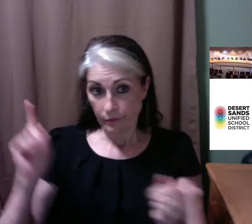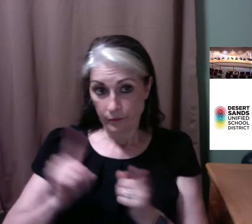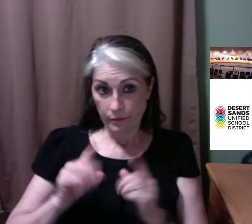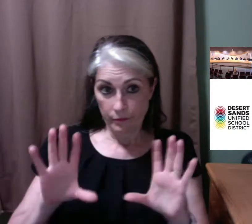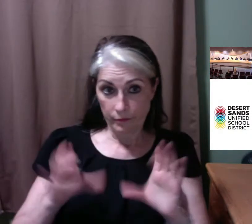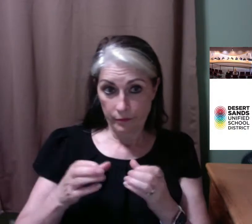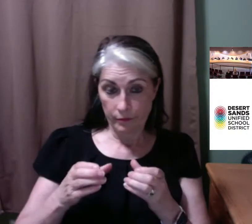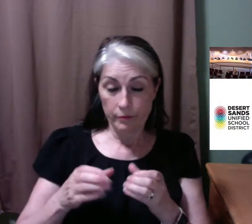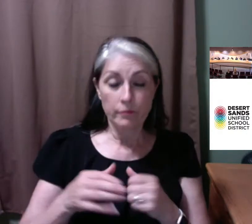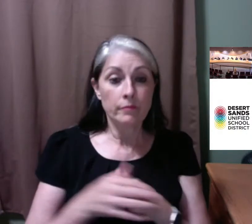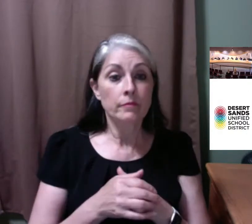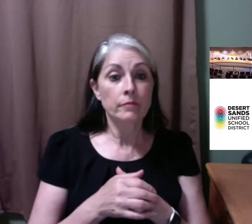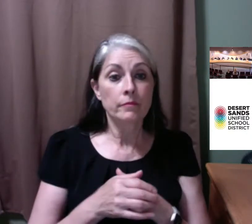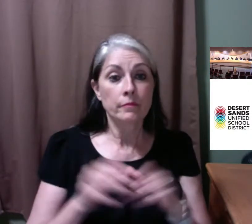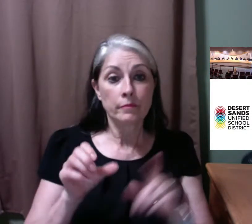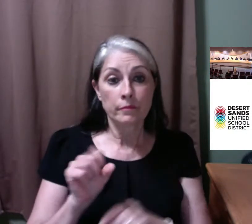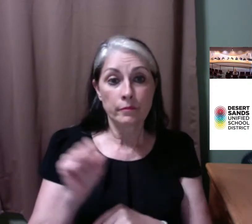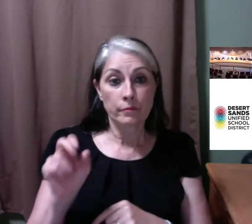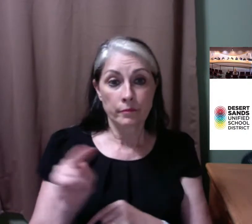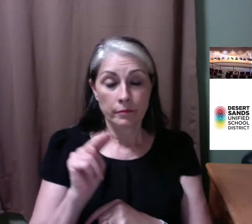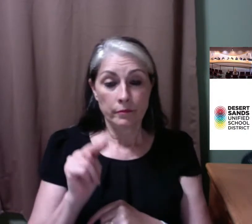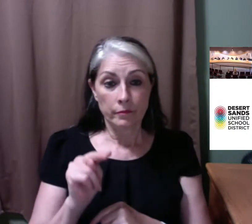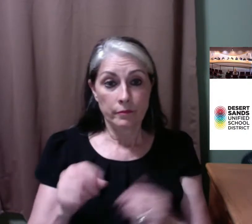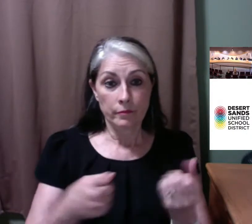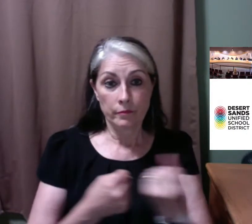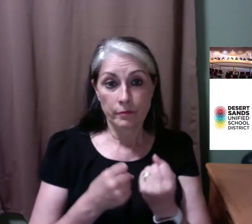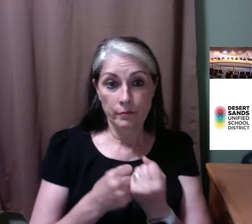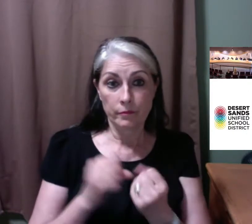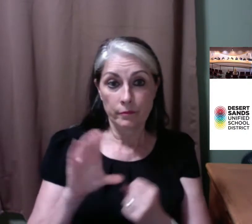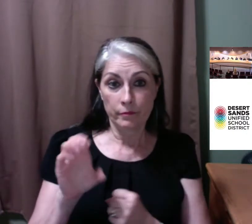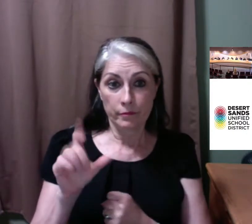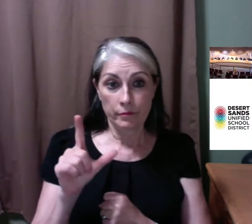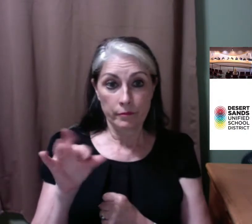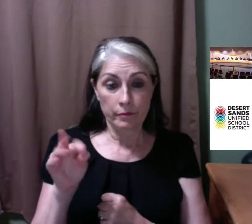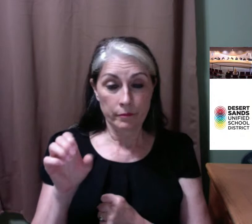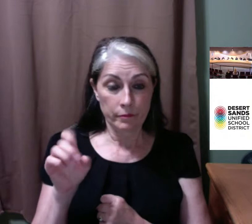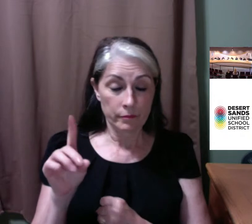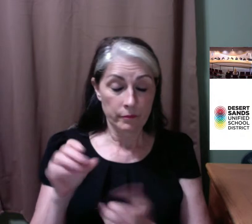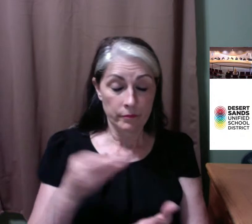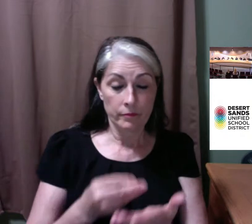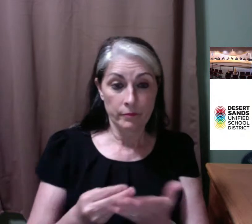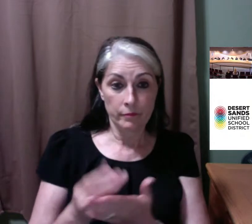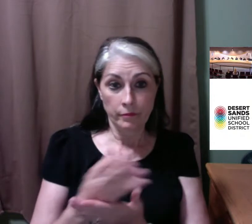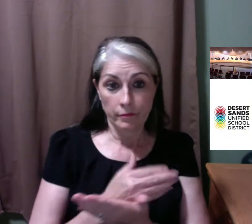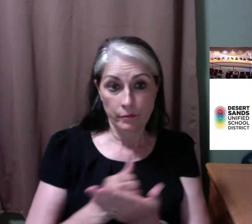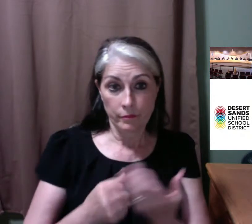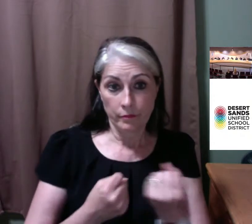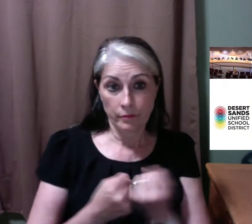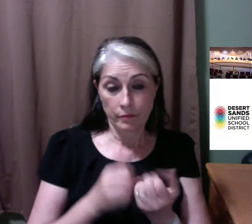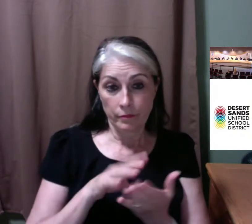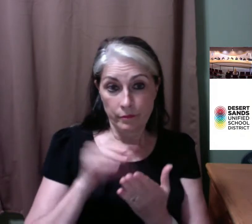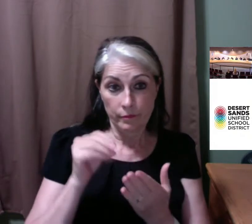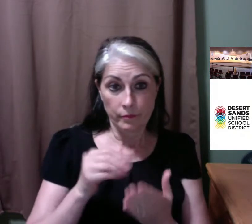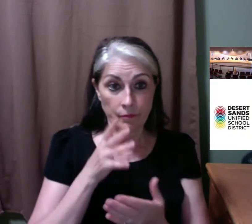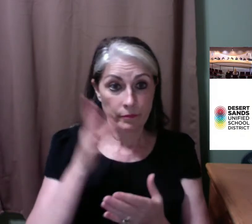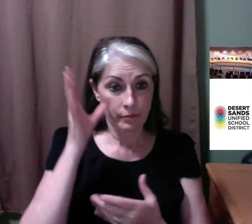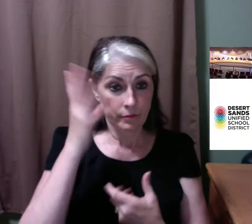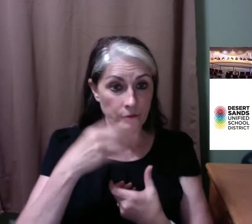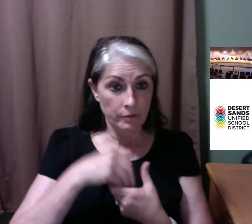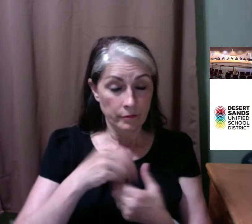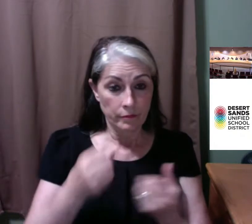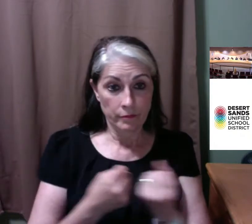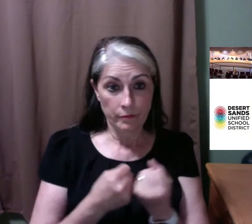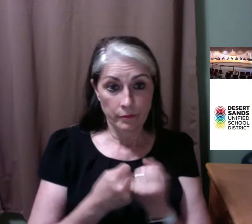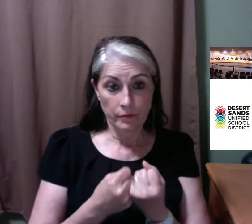education settings, and supporting classified salaries to support student learning. Parent engagement includes supporting our